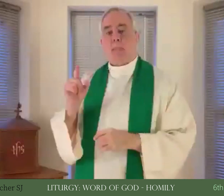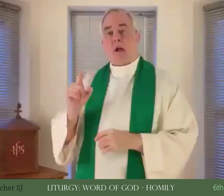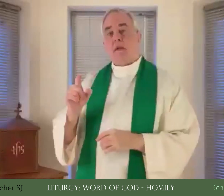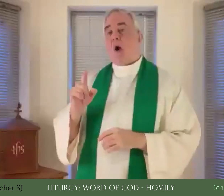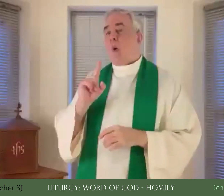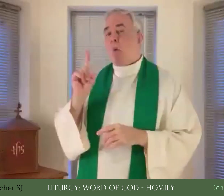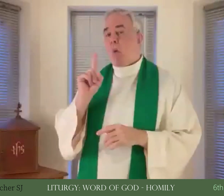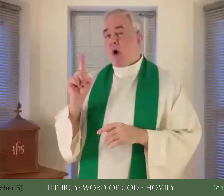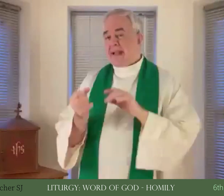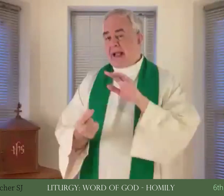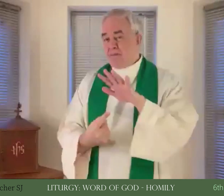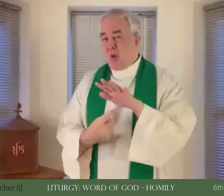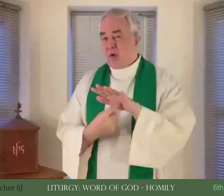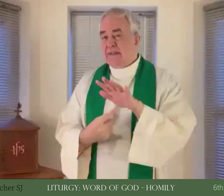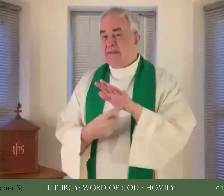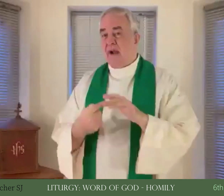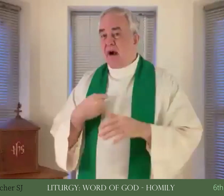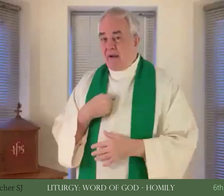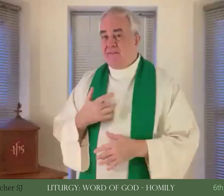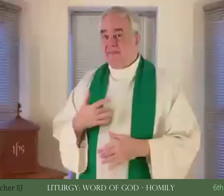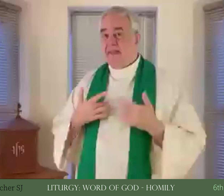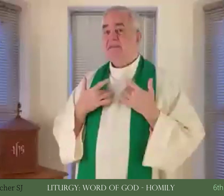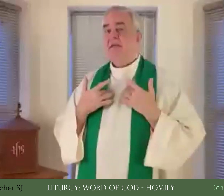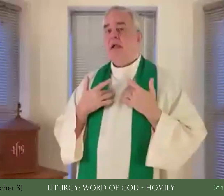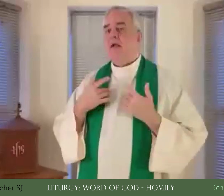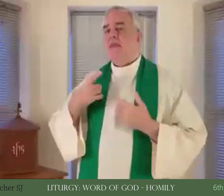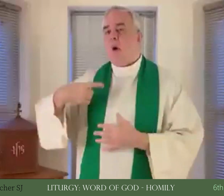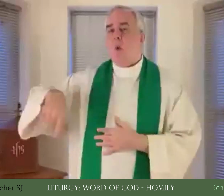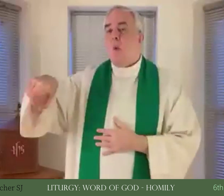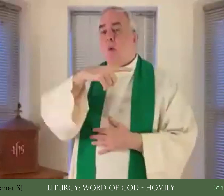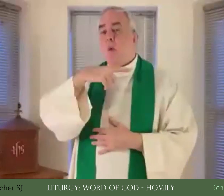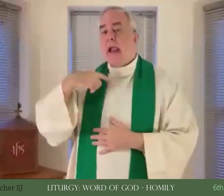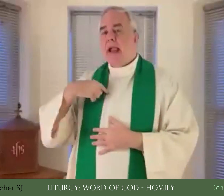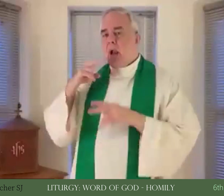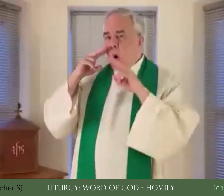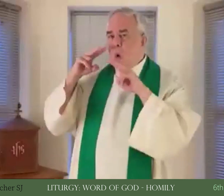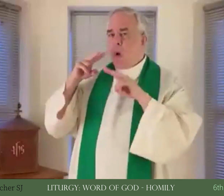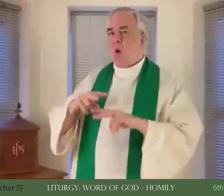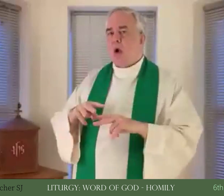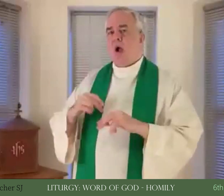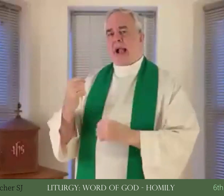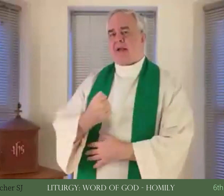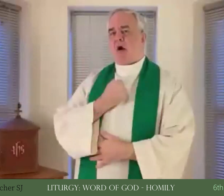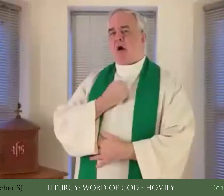But what's important, I feel, is that we look at